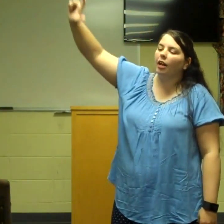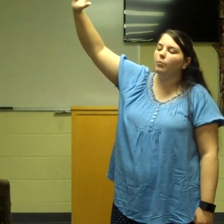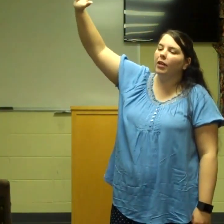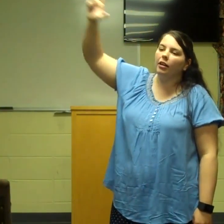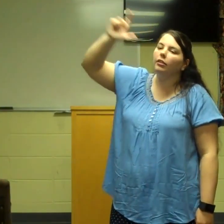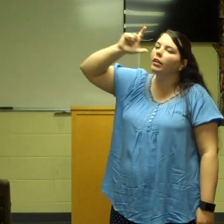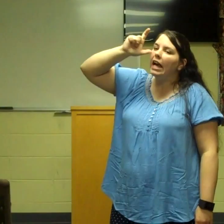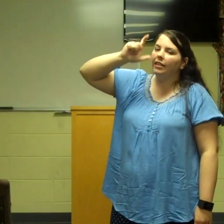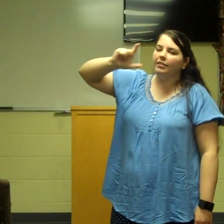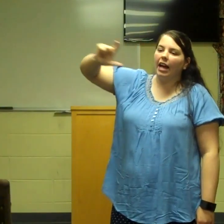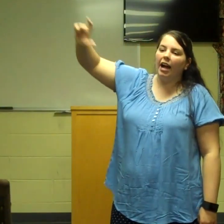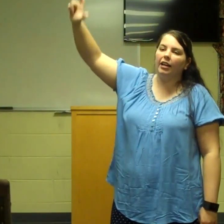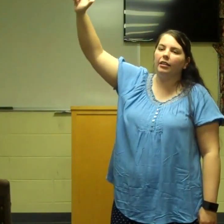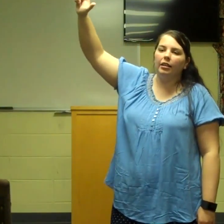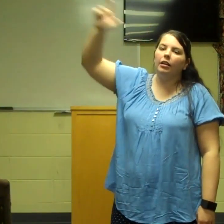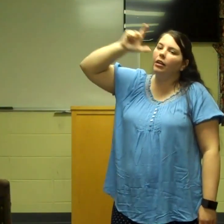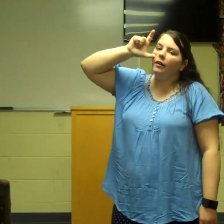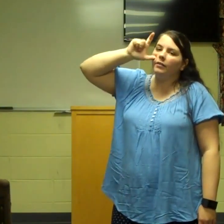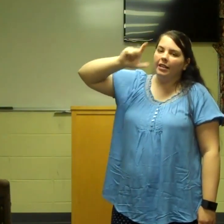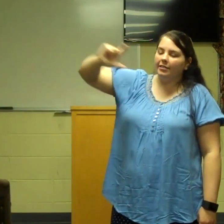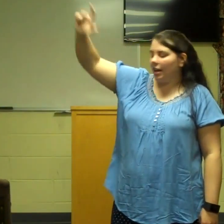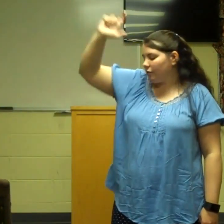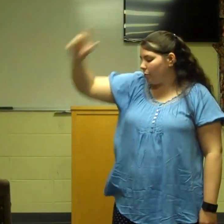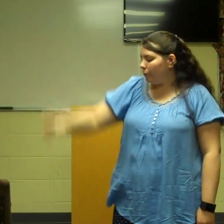up there in the sky. That's a sign for moon.